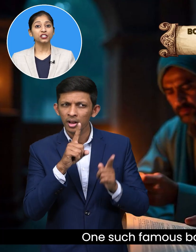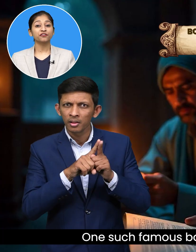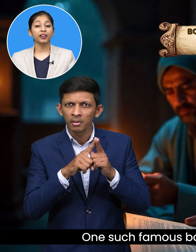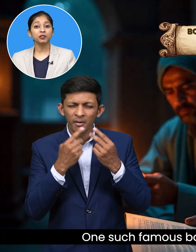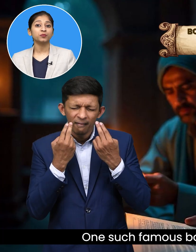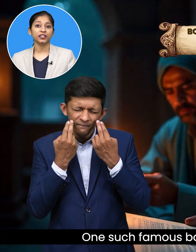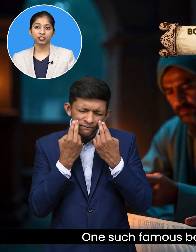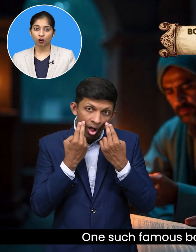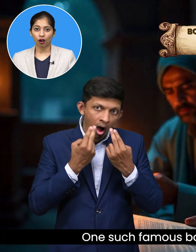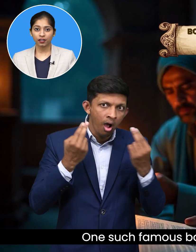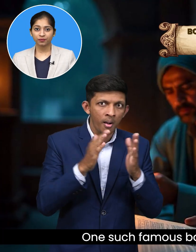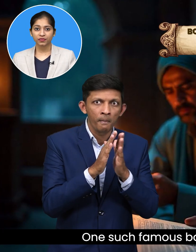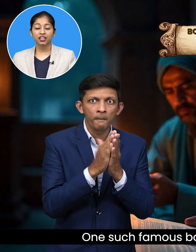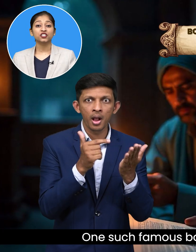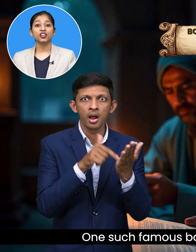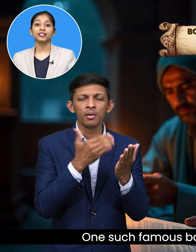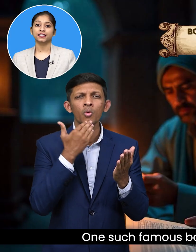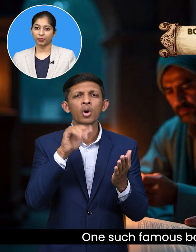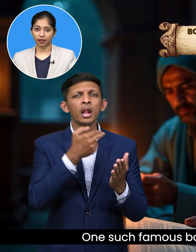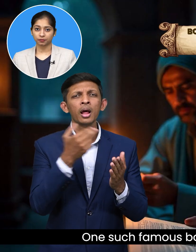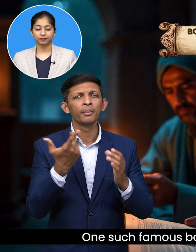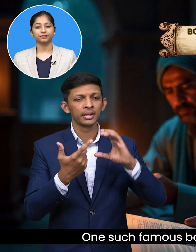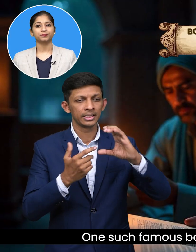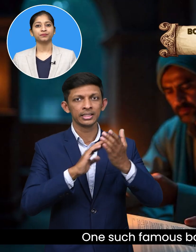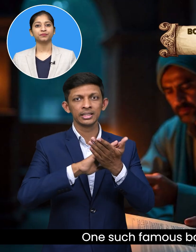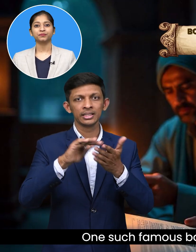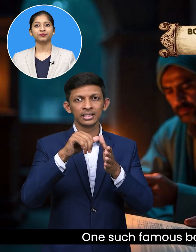One such famous book is called Charak Samhita.